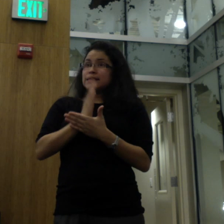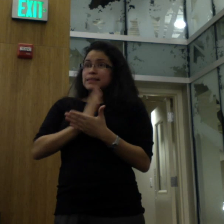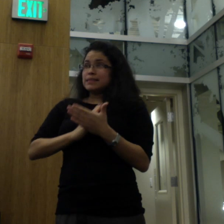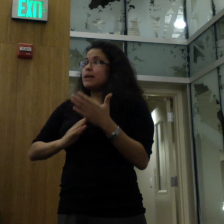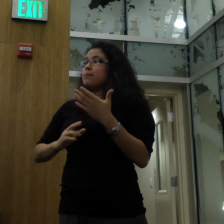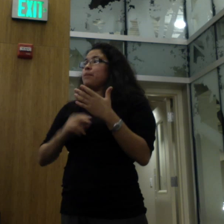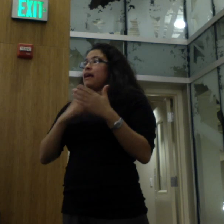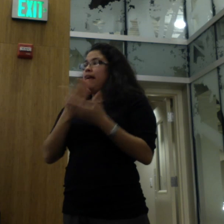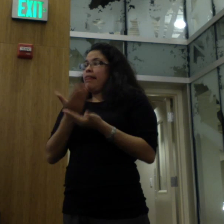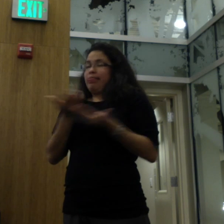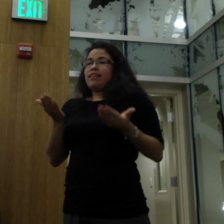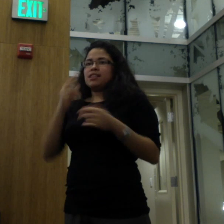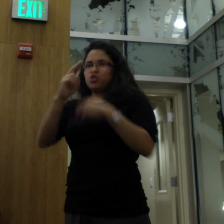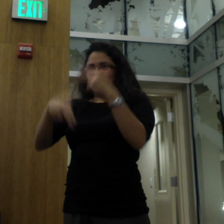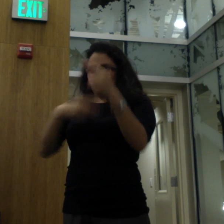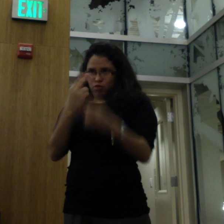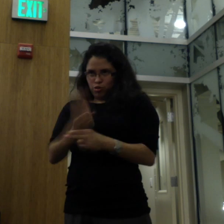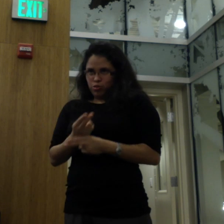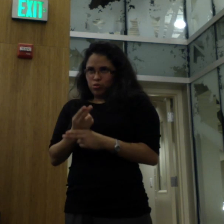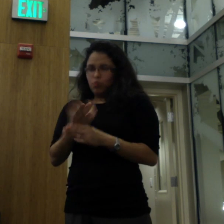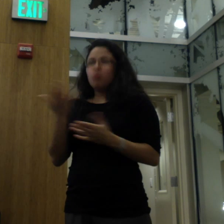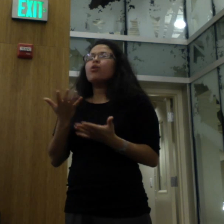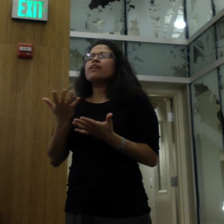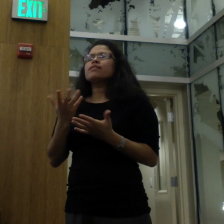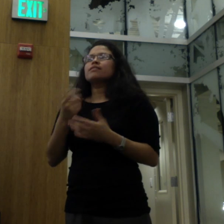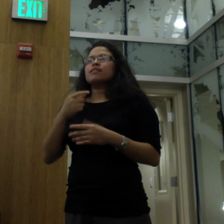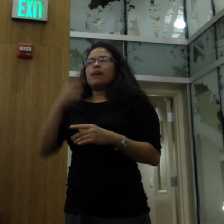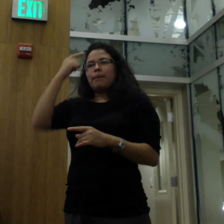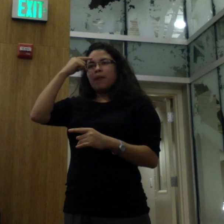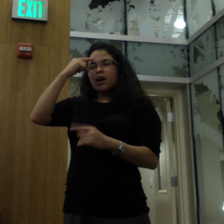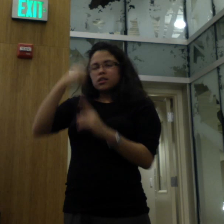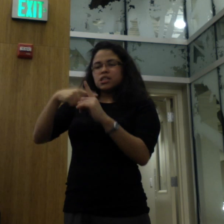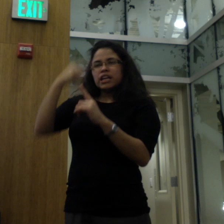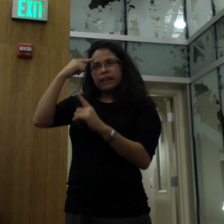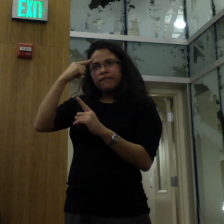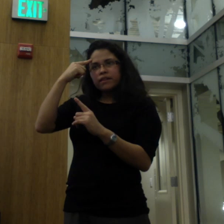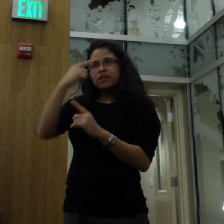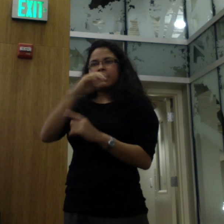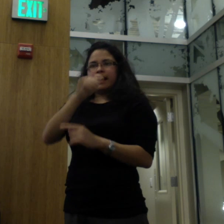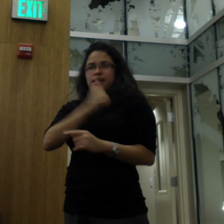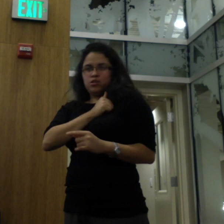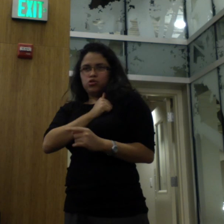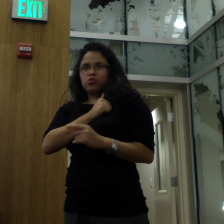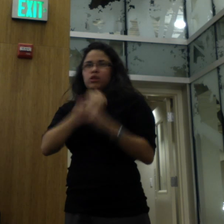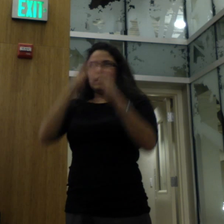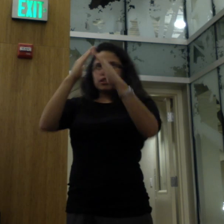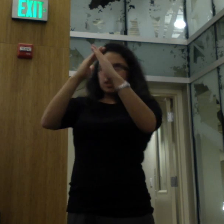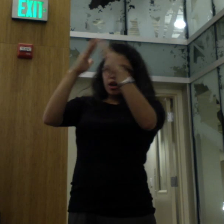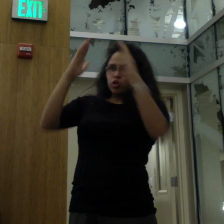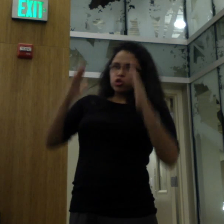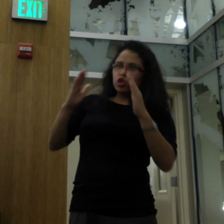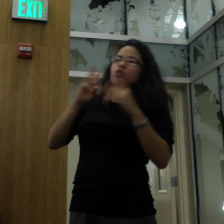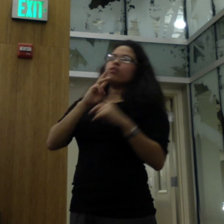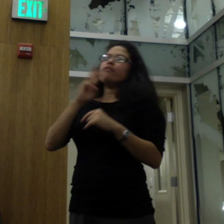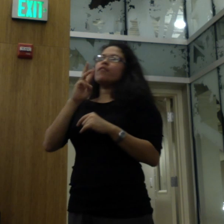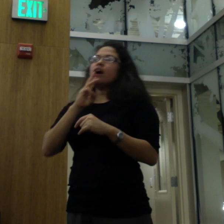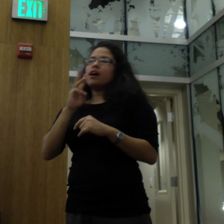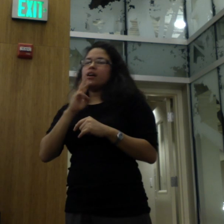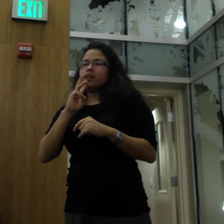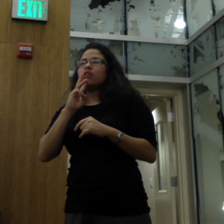attitude. It's going to be able to provide shelter, fire. How are you going to handle water?